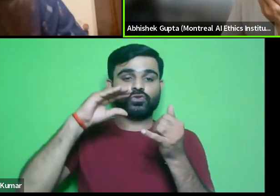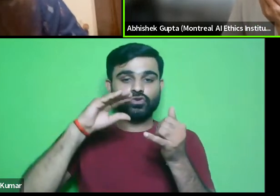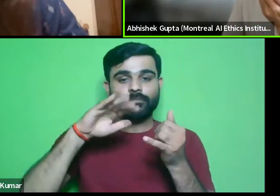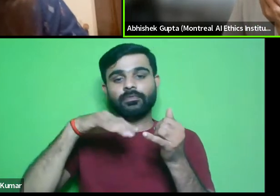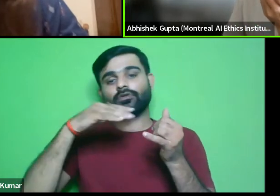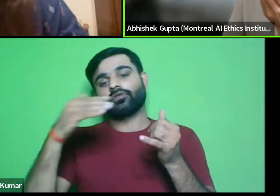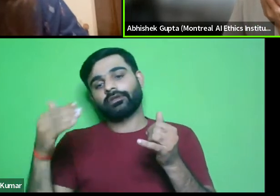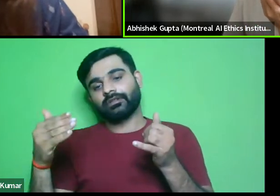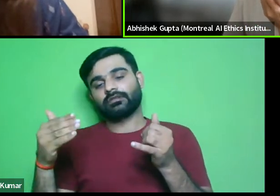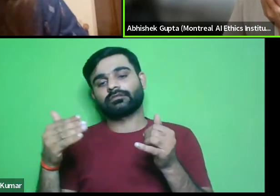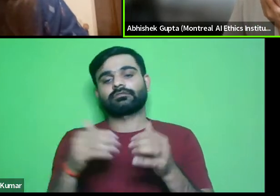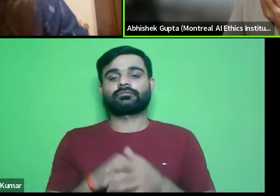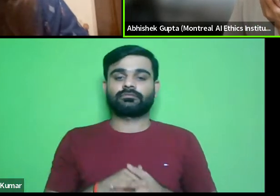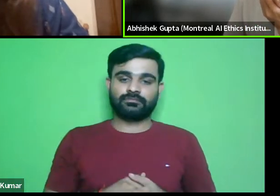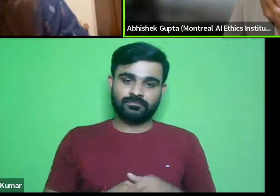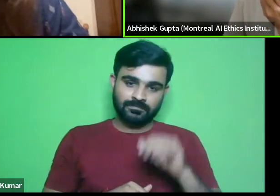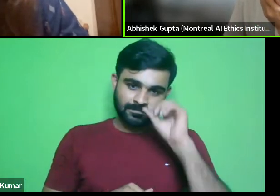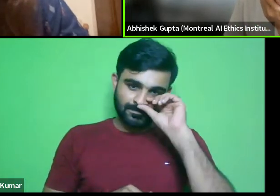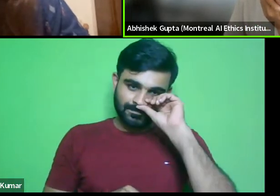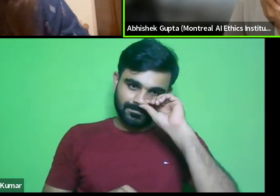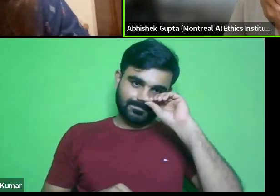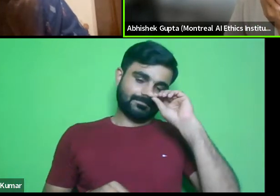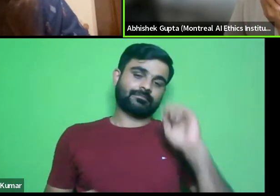over to Udbhav and Dhruv.